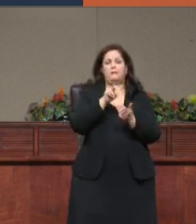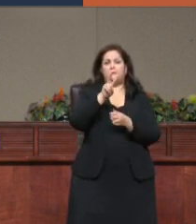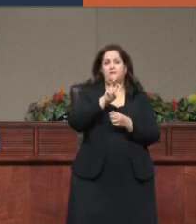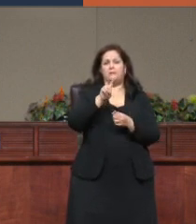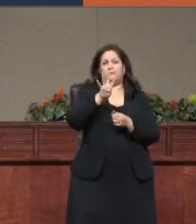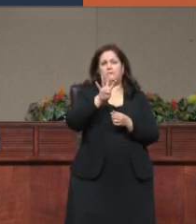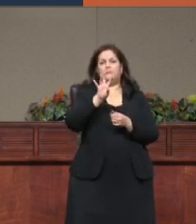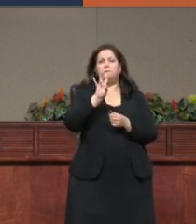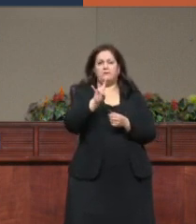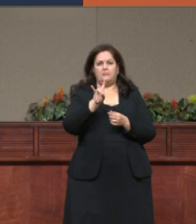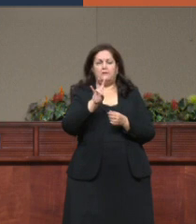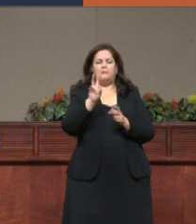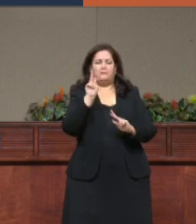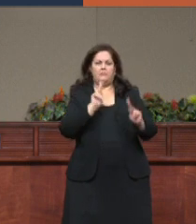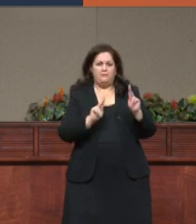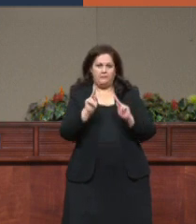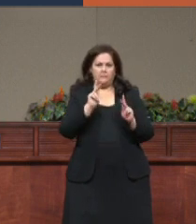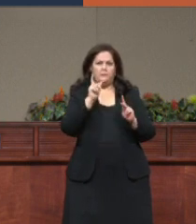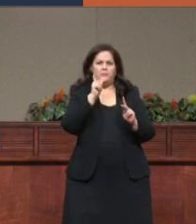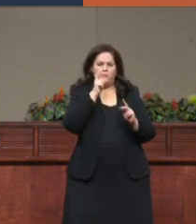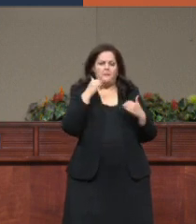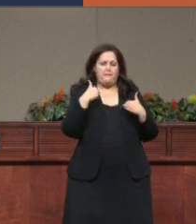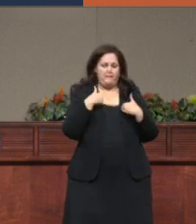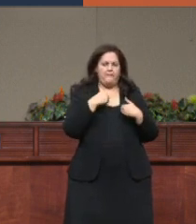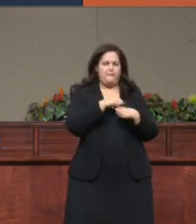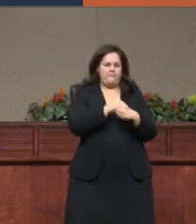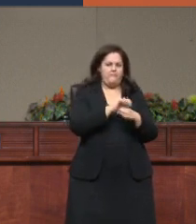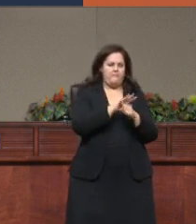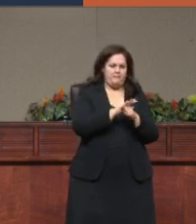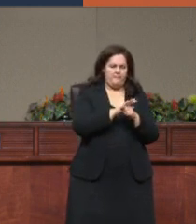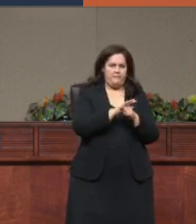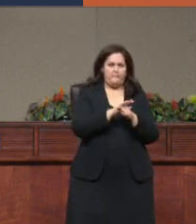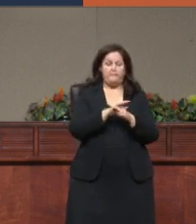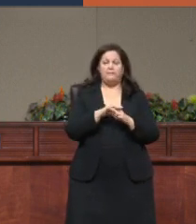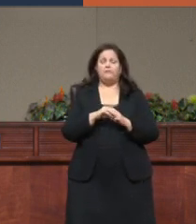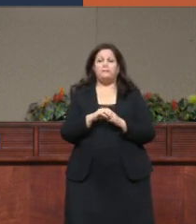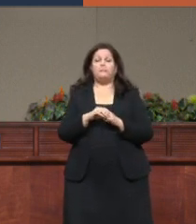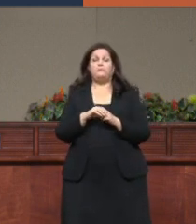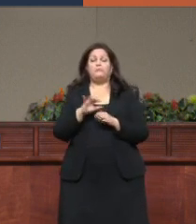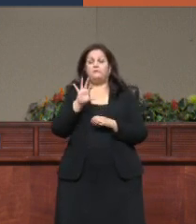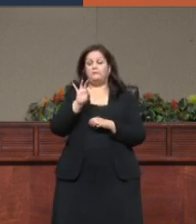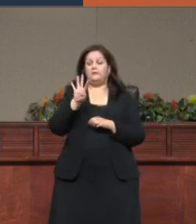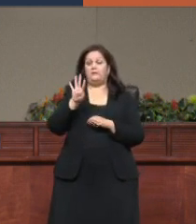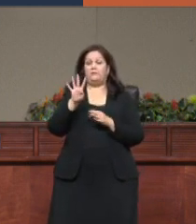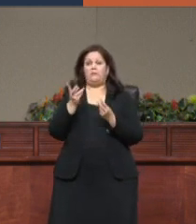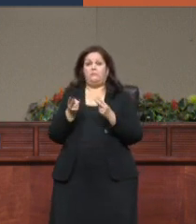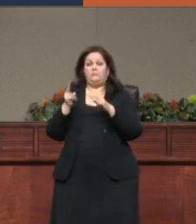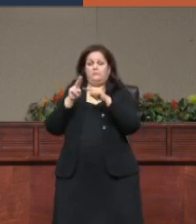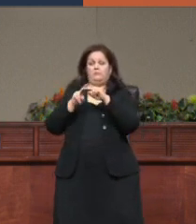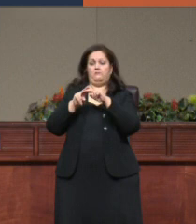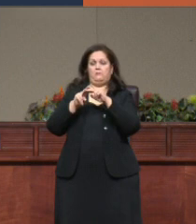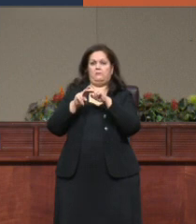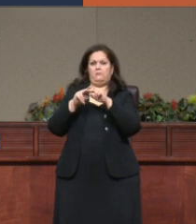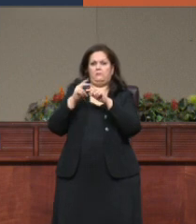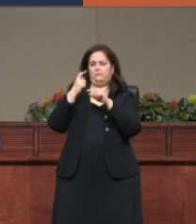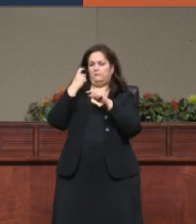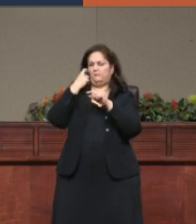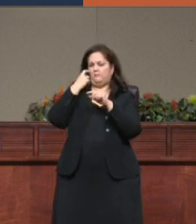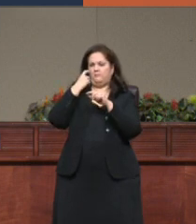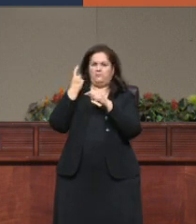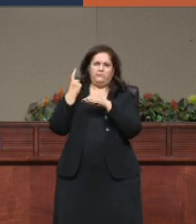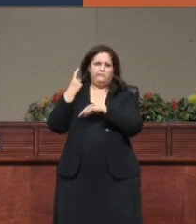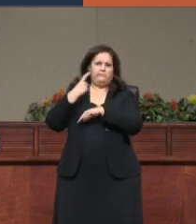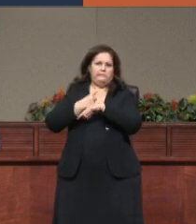37,247 COVID-19 cases. We had an increase of 94 just within the last 24